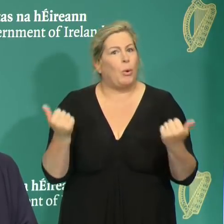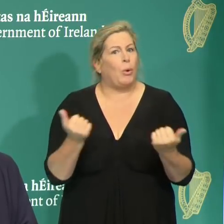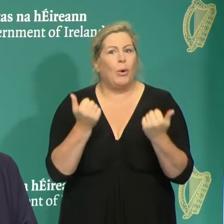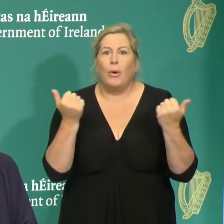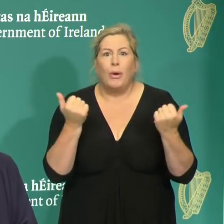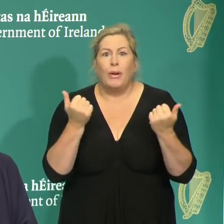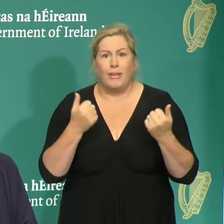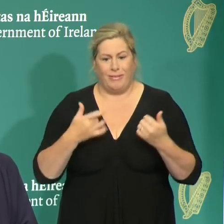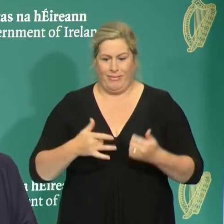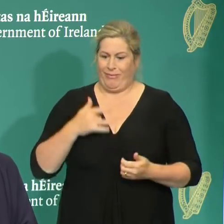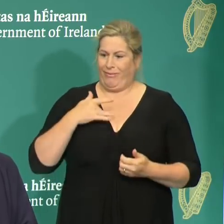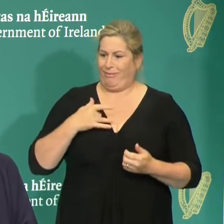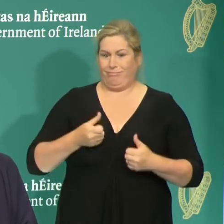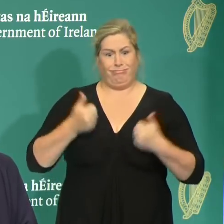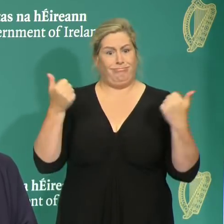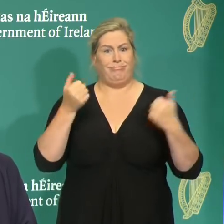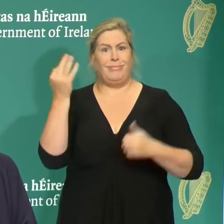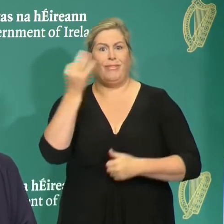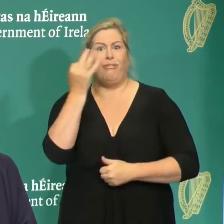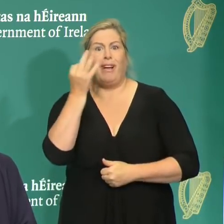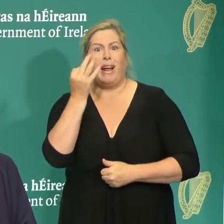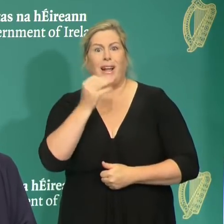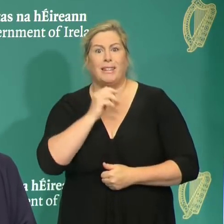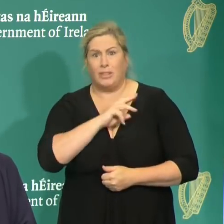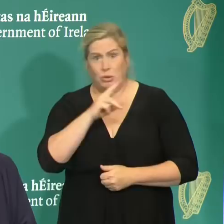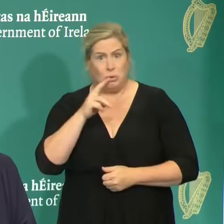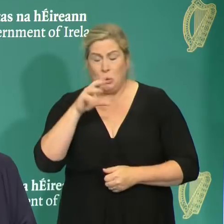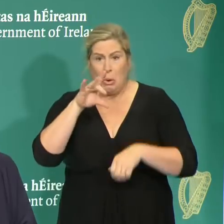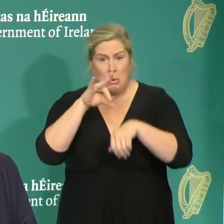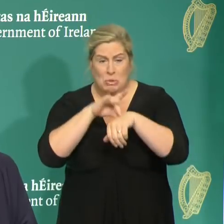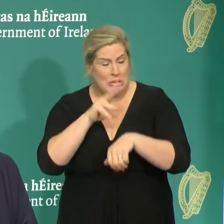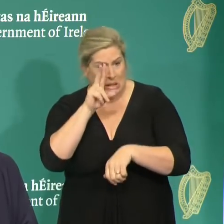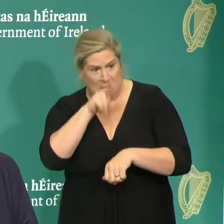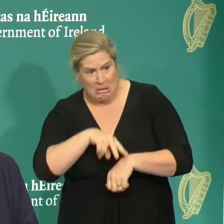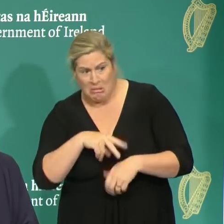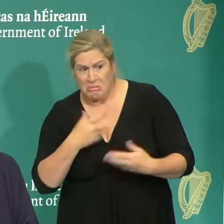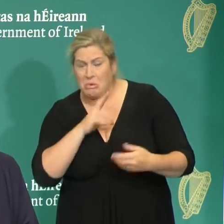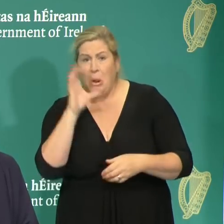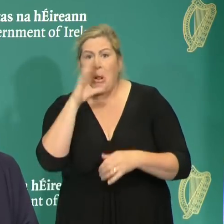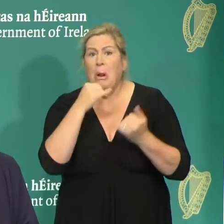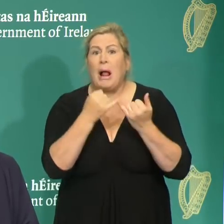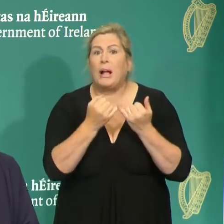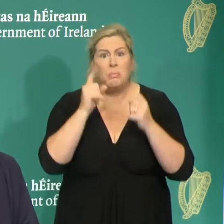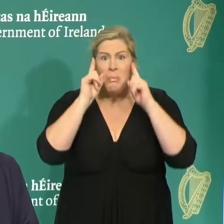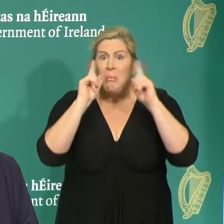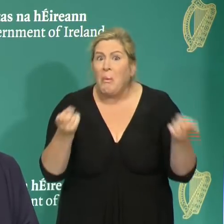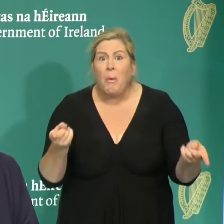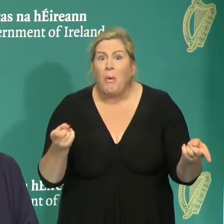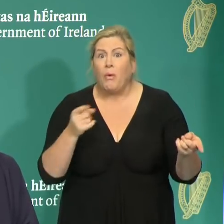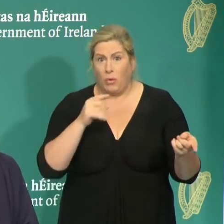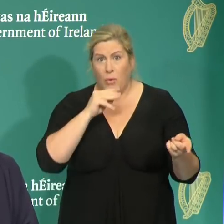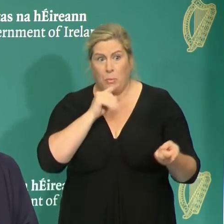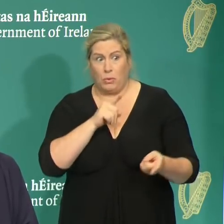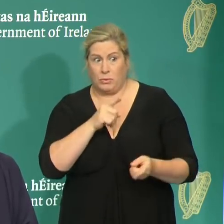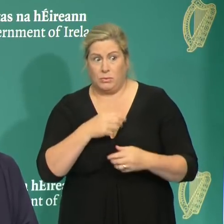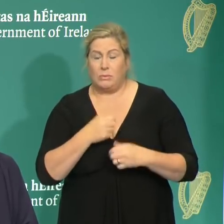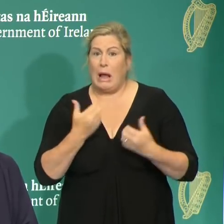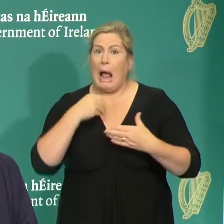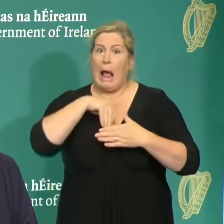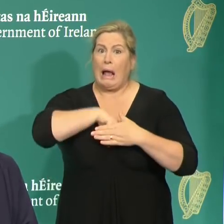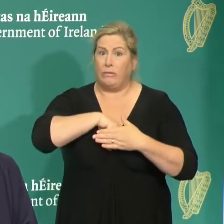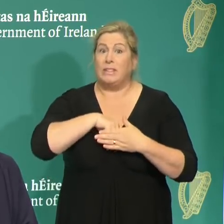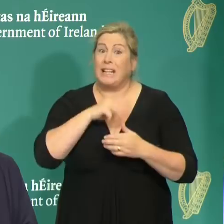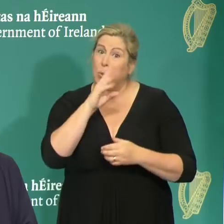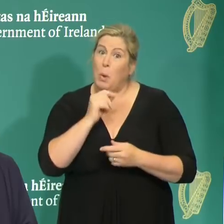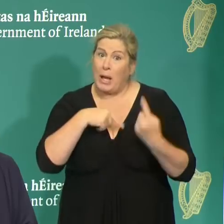unwell, but it doesn't make them any less infectious. In a way, that means we have to treat everyone as if they